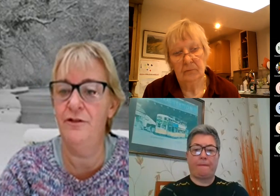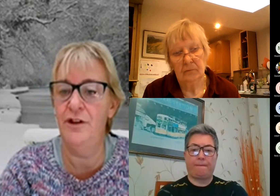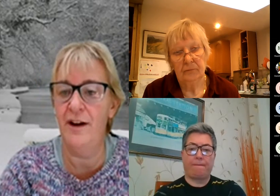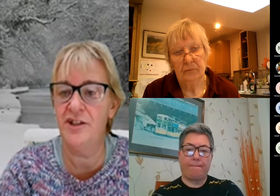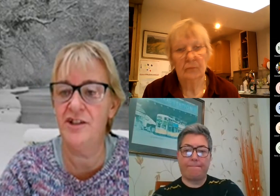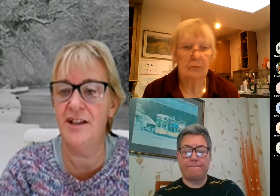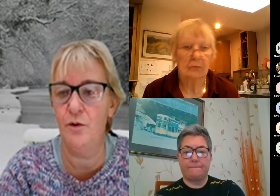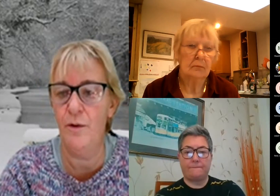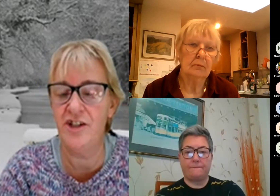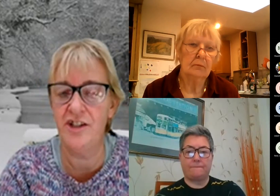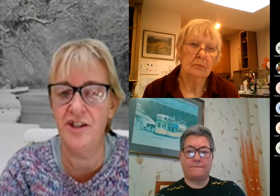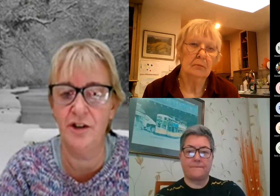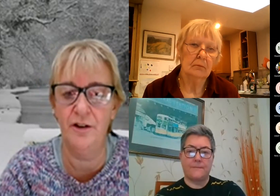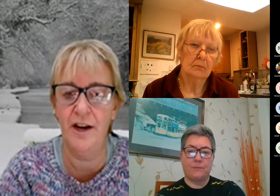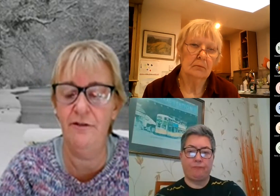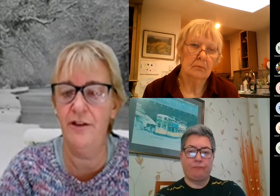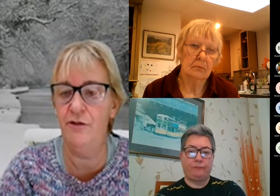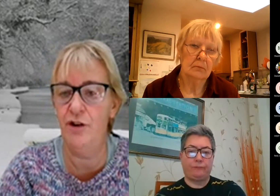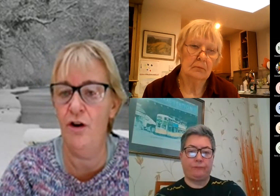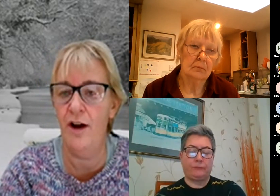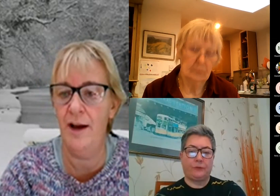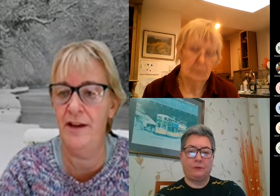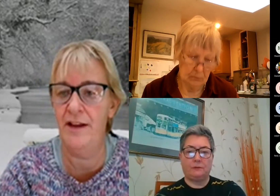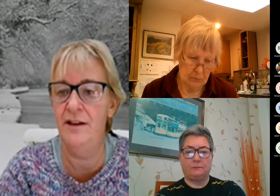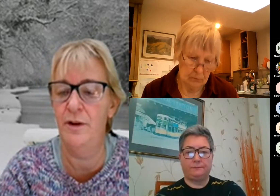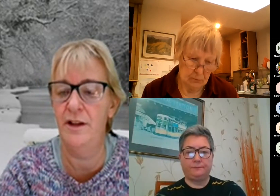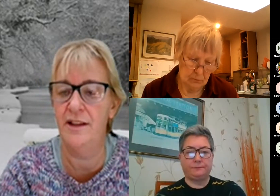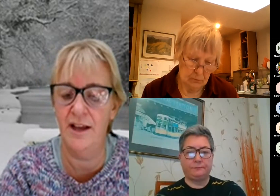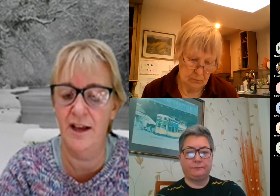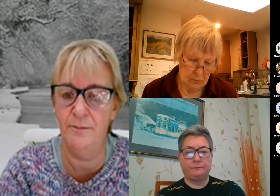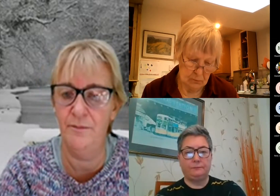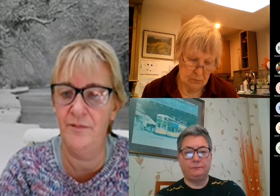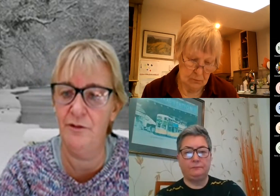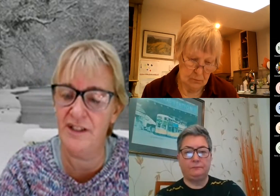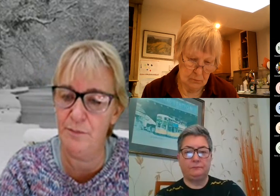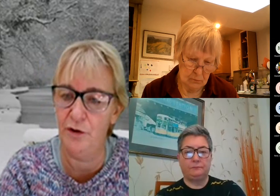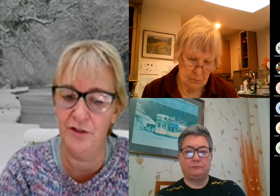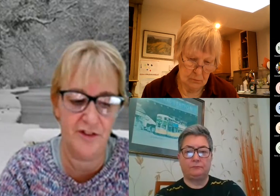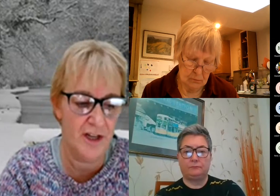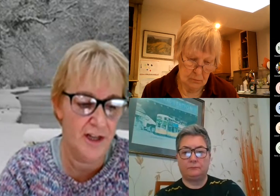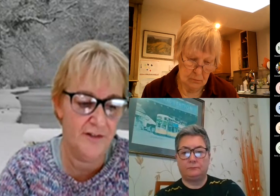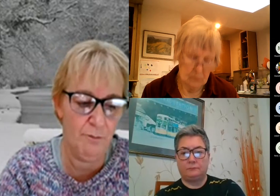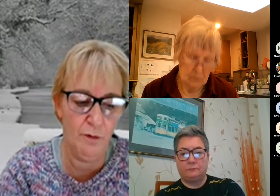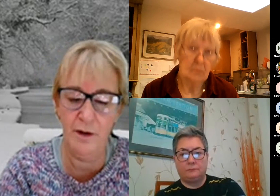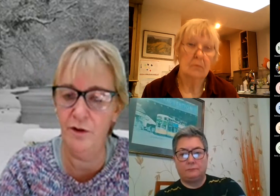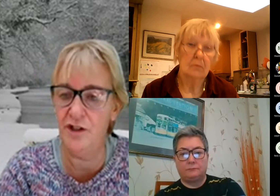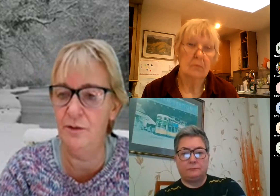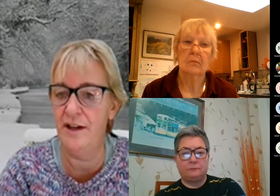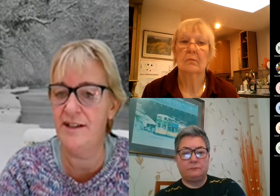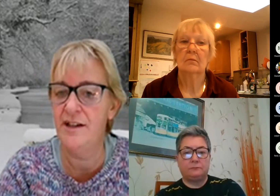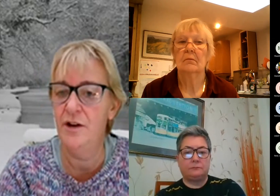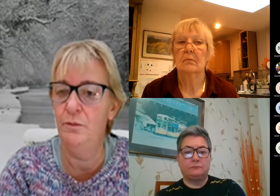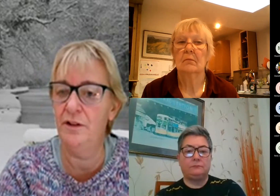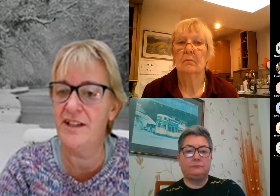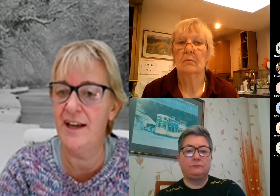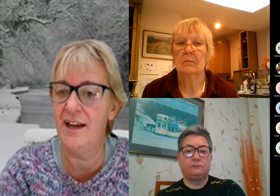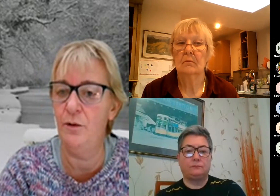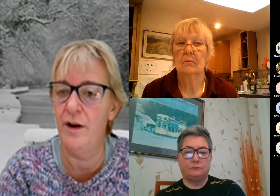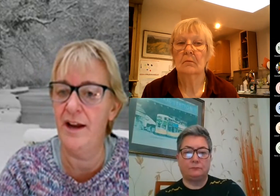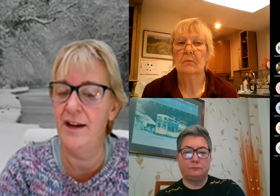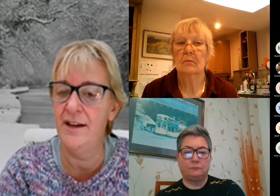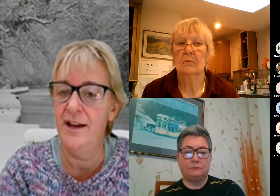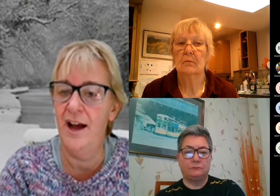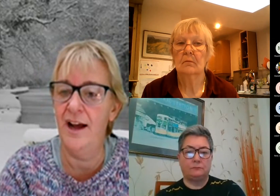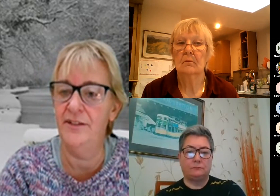Caroline, you've asked the question. So if you're not happy with the response, then what we would do is we'll